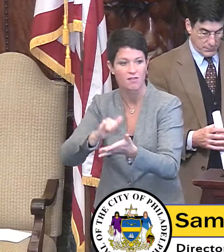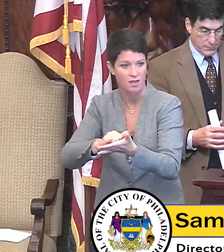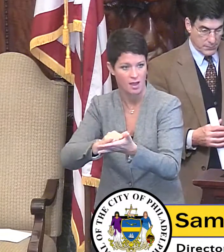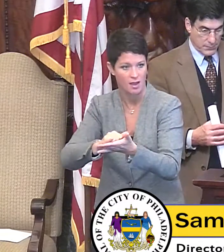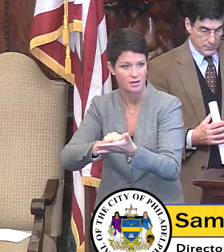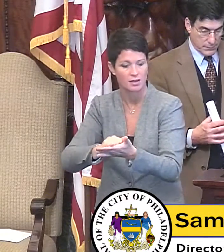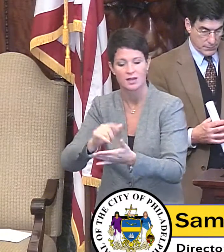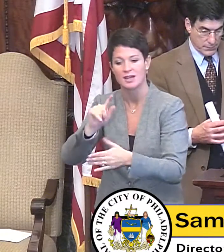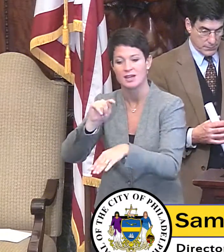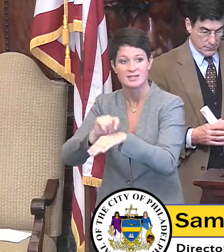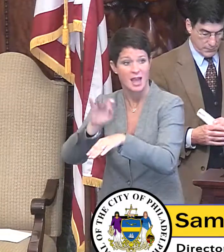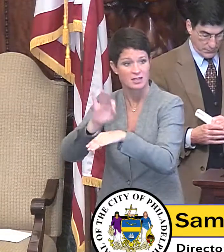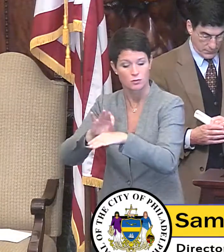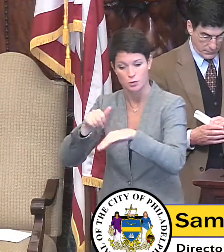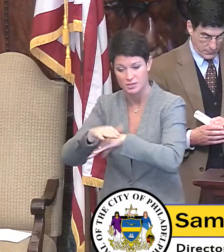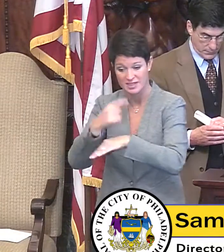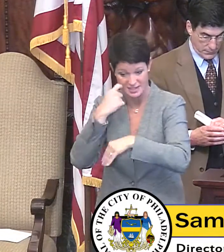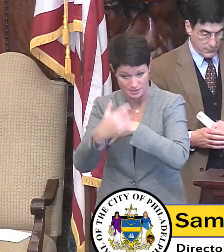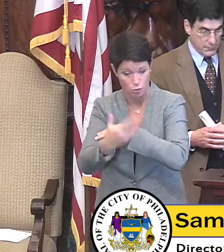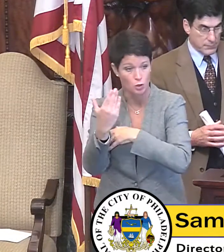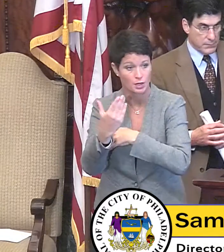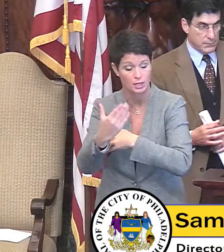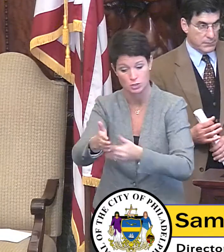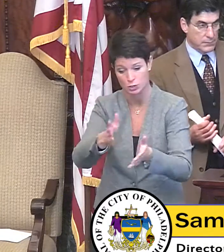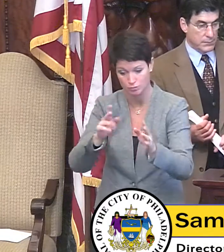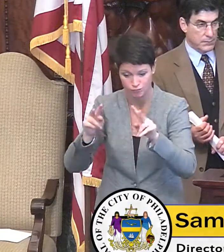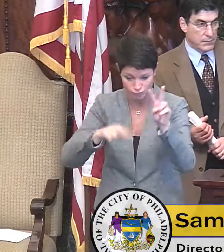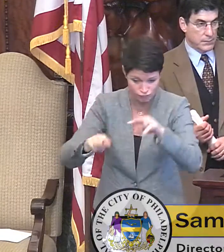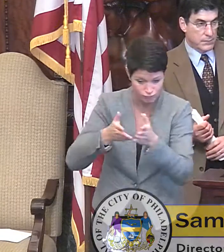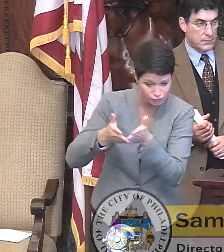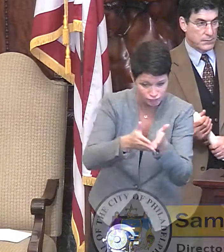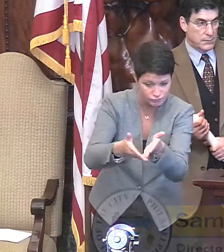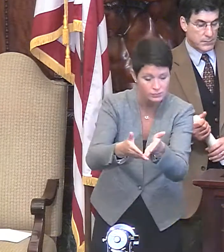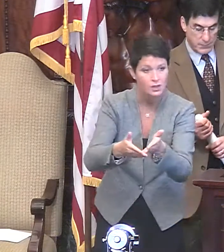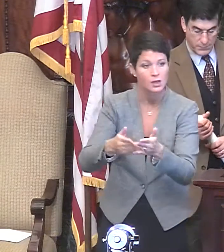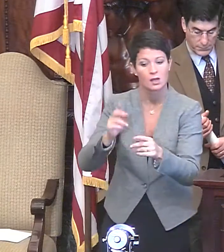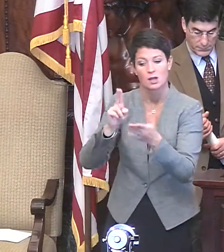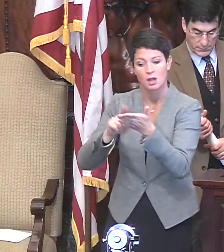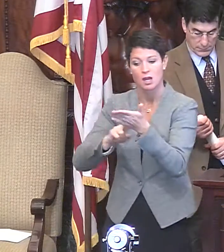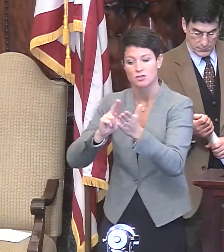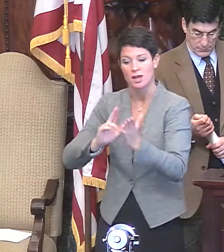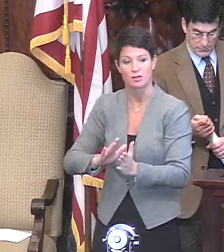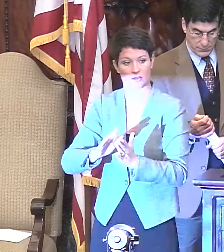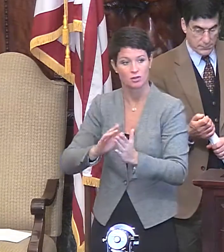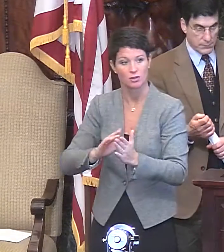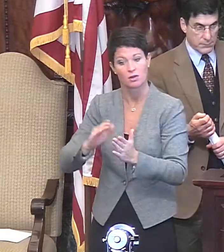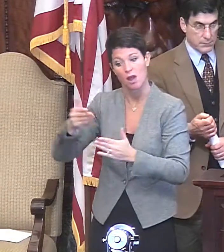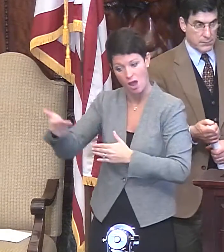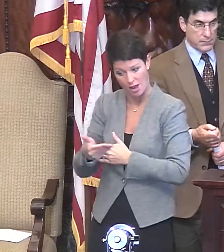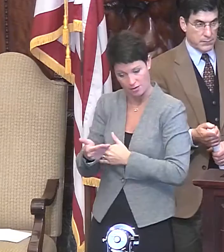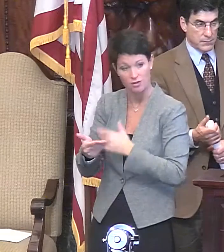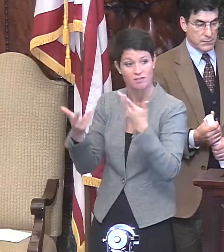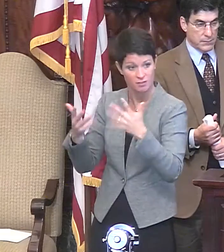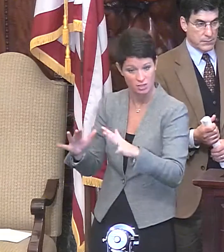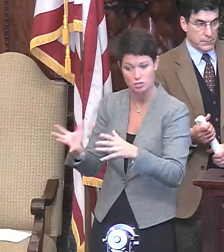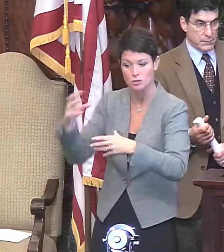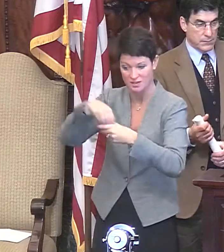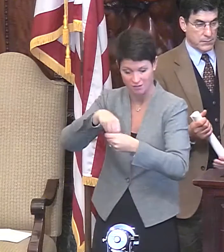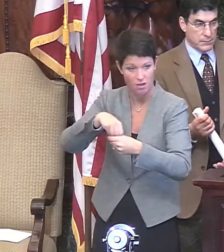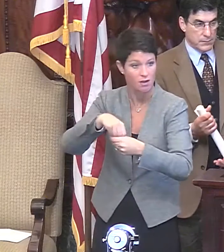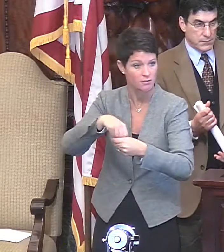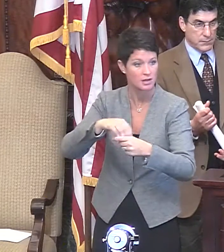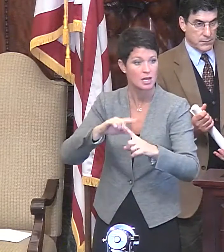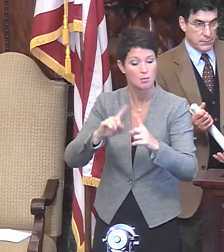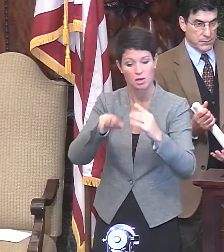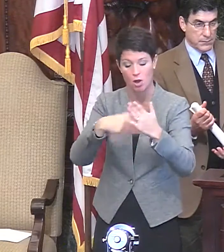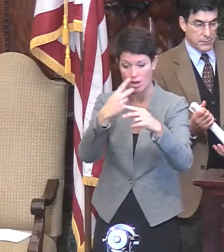Task Force was deployed early this morning as well. There is a contractor that was hired by the responsible party who's actively engaged. So, and all of